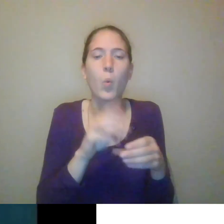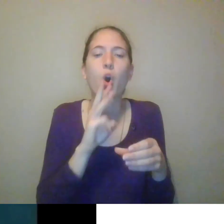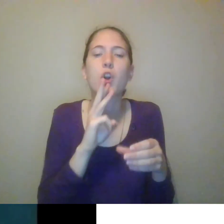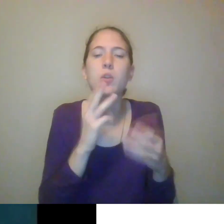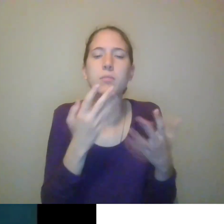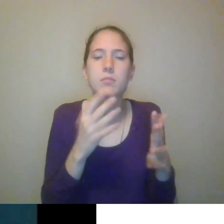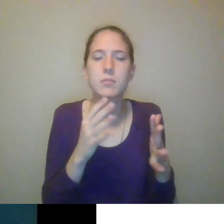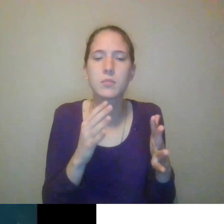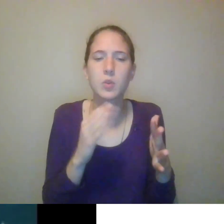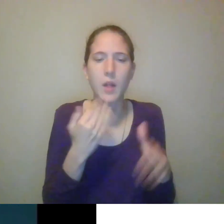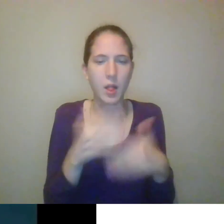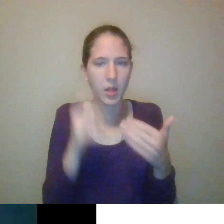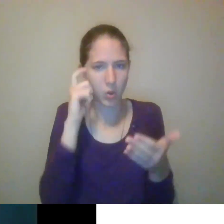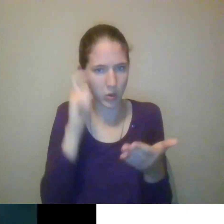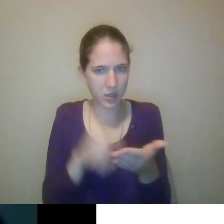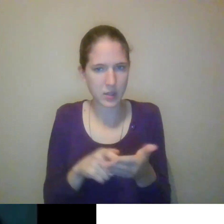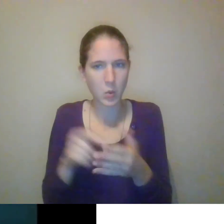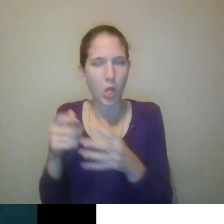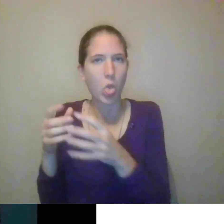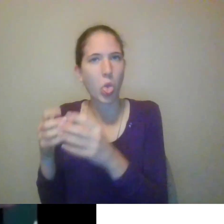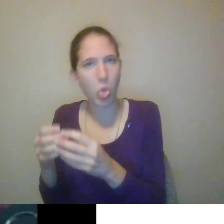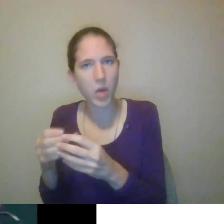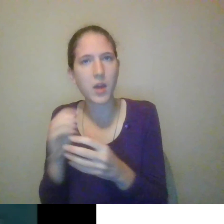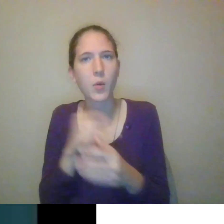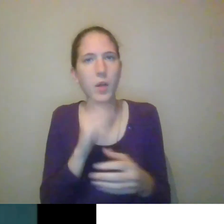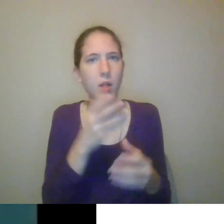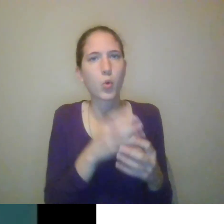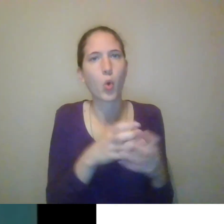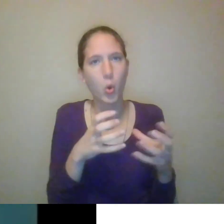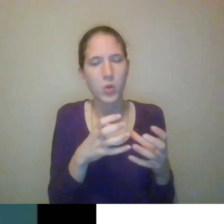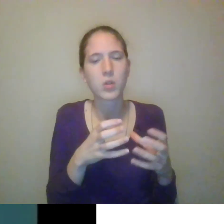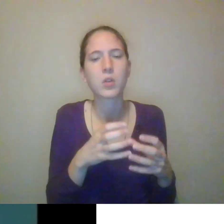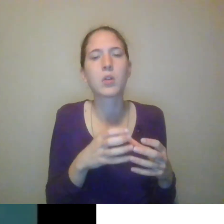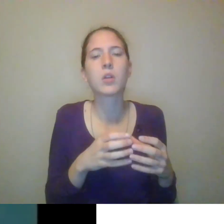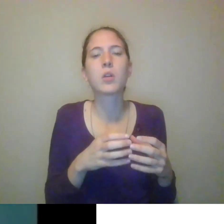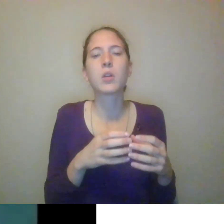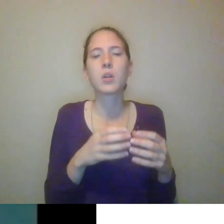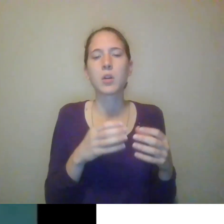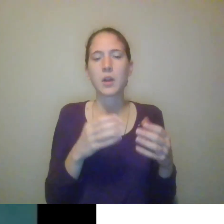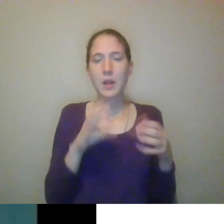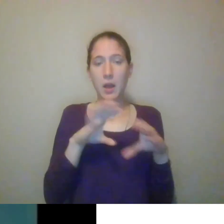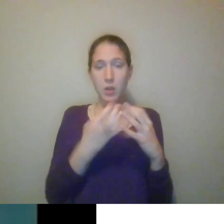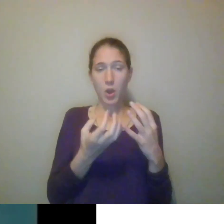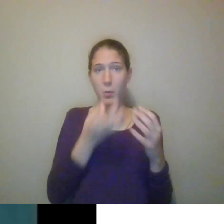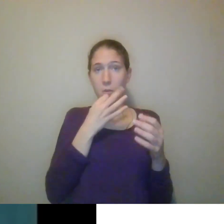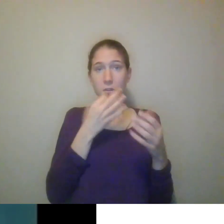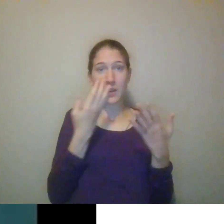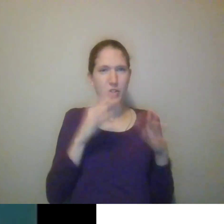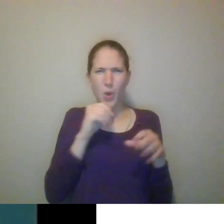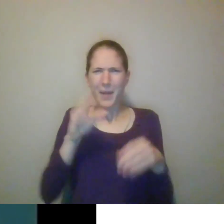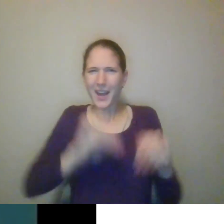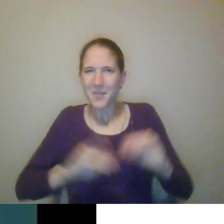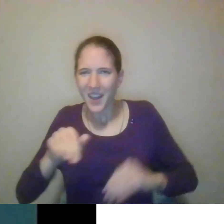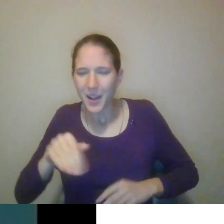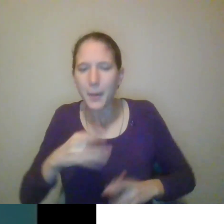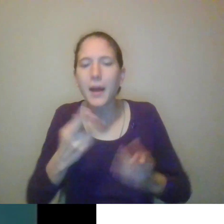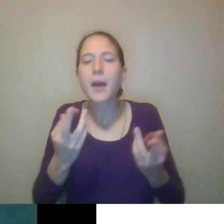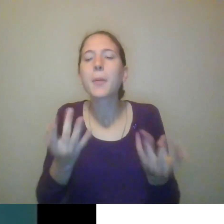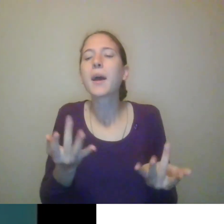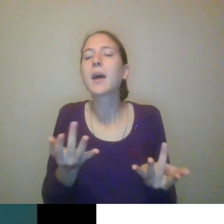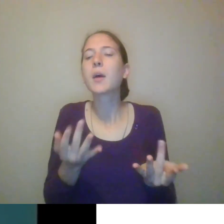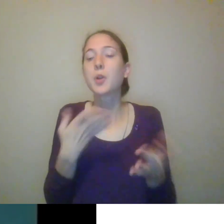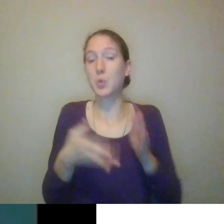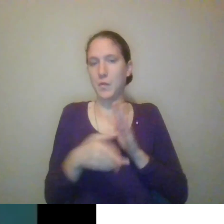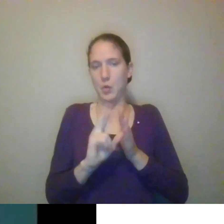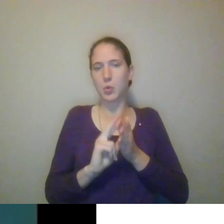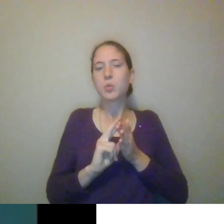and you'll see the difference. Now, class is almost over. Let me just finish. All right, what we did today is we were able to, no, don't pack up. What we did